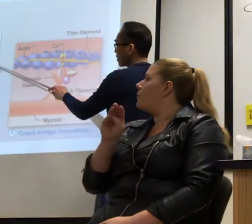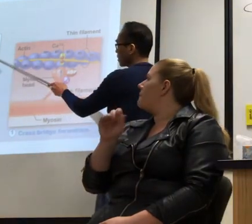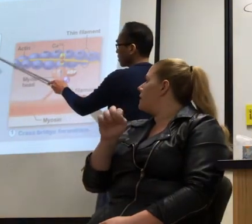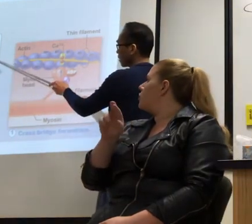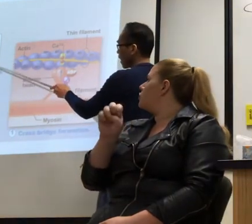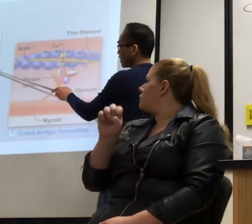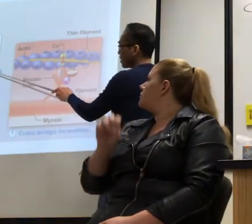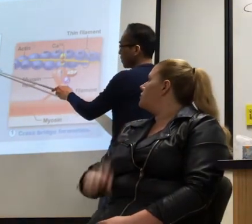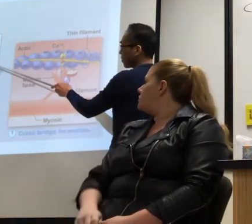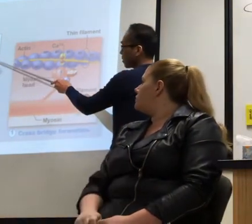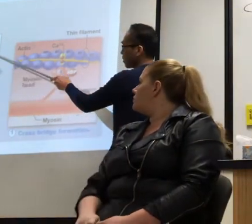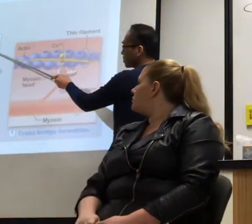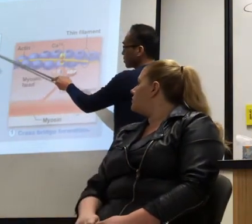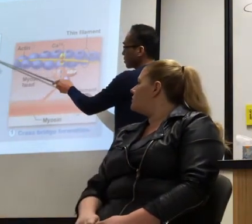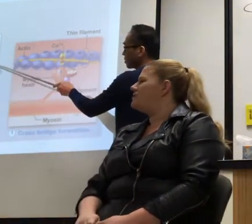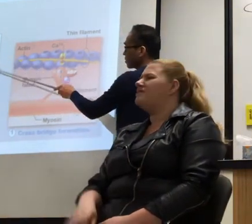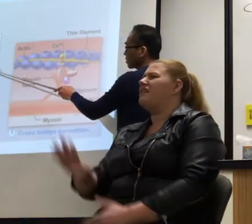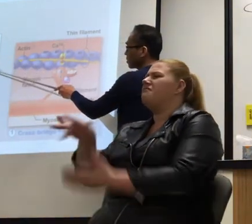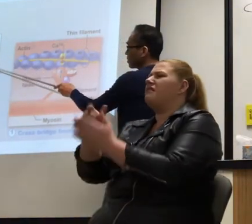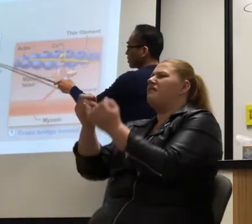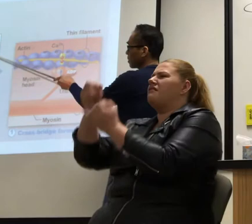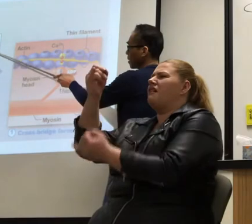What's the line in the middle called?